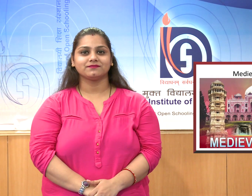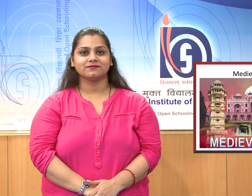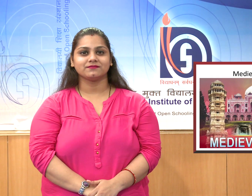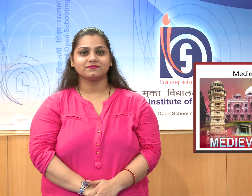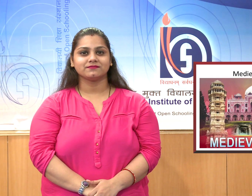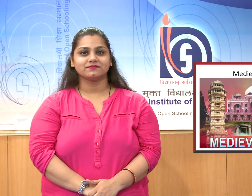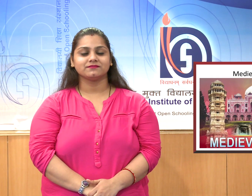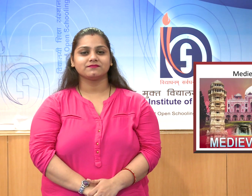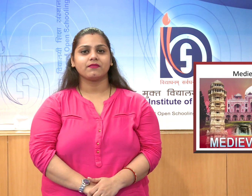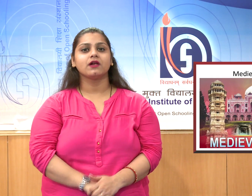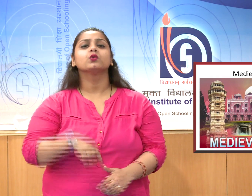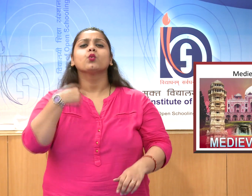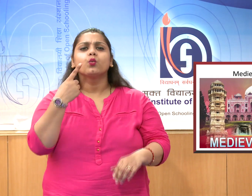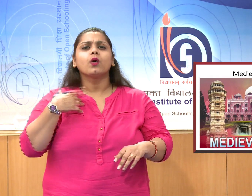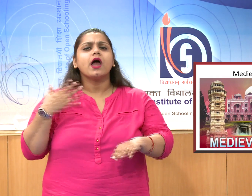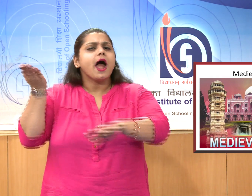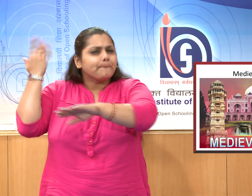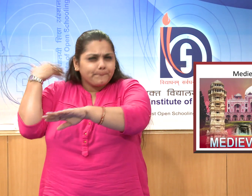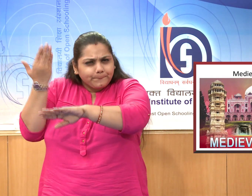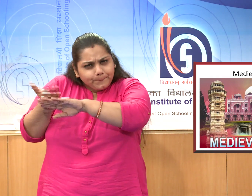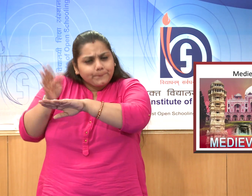of coexistence